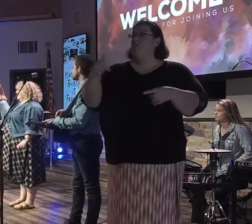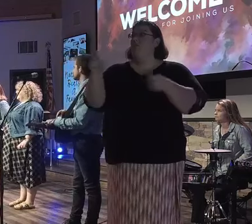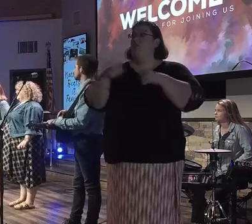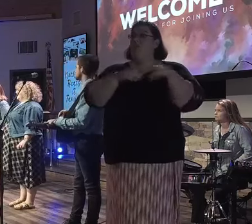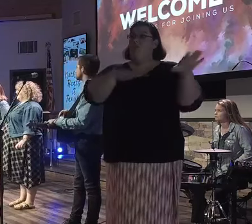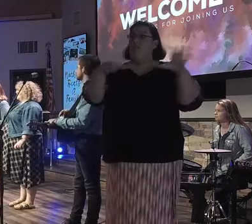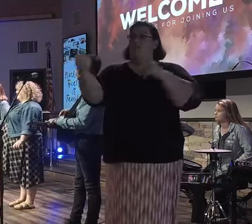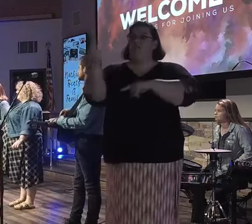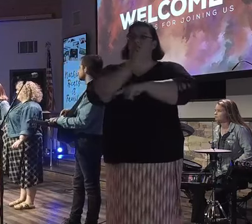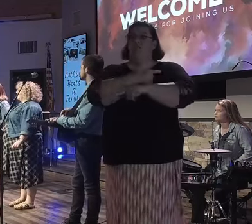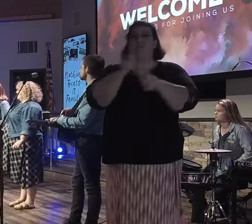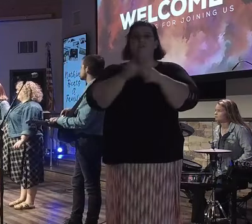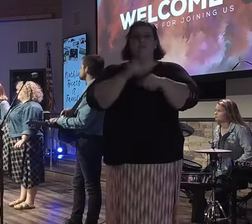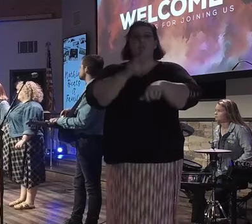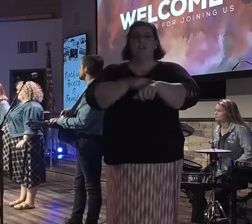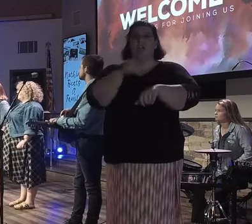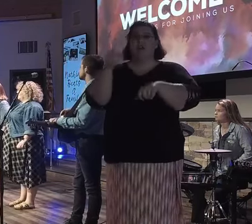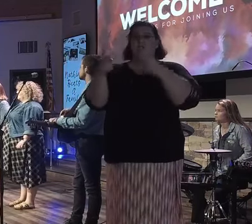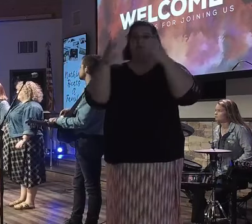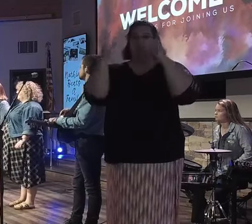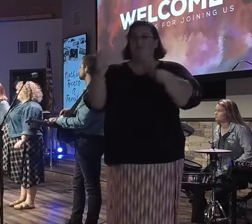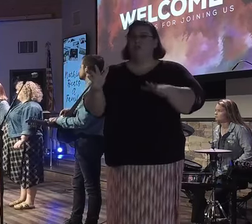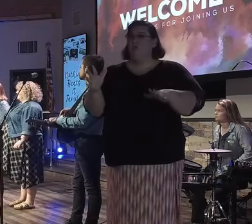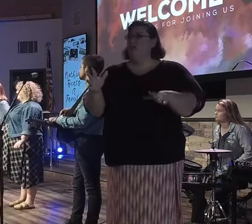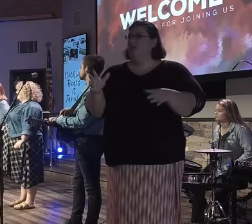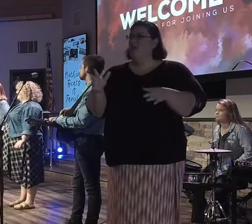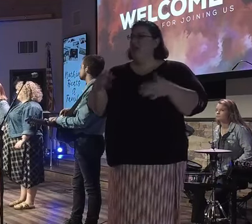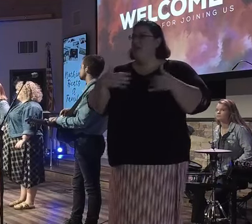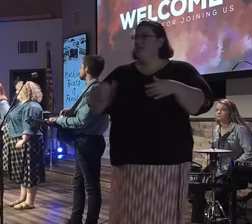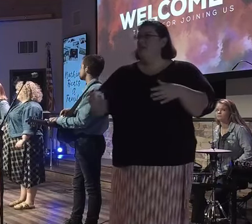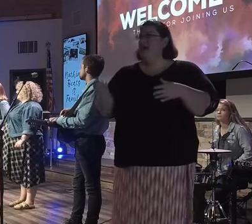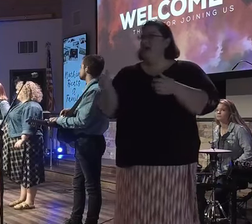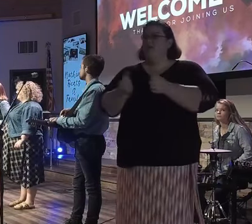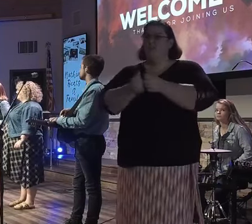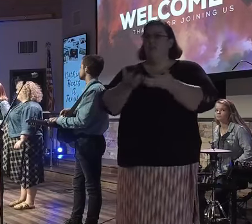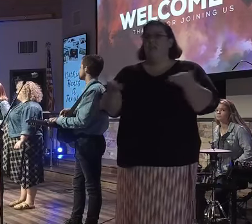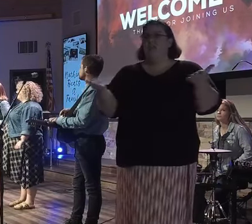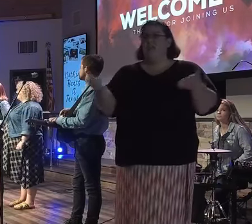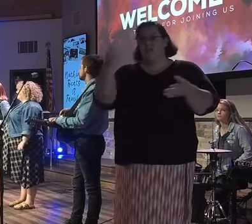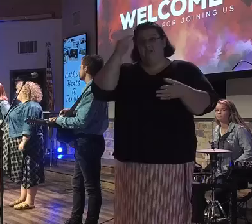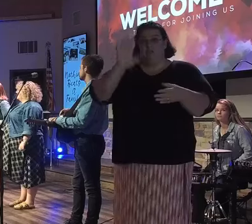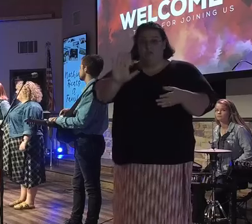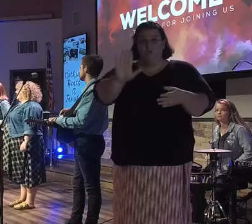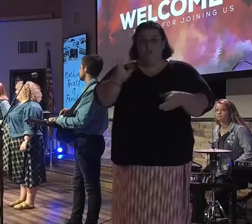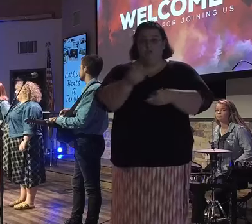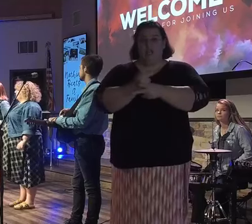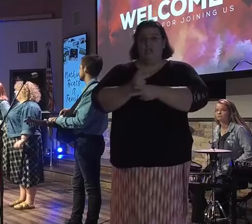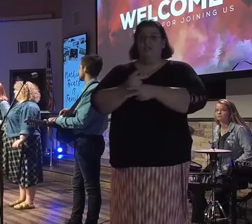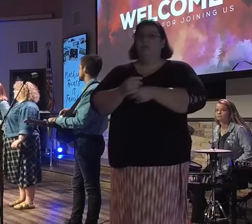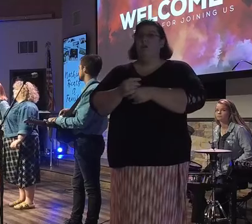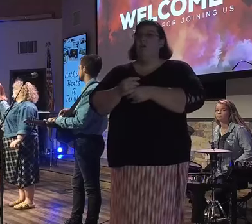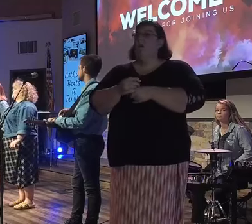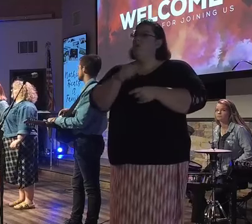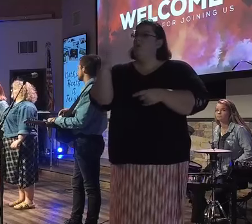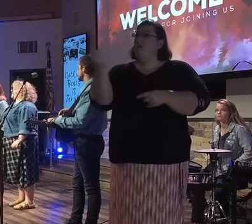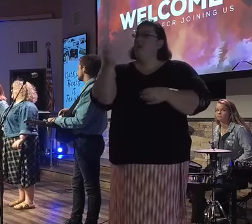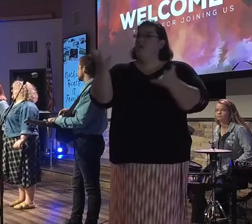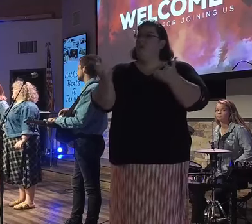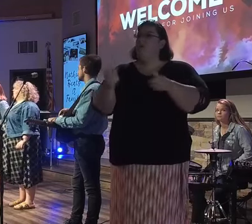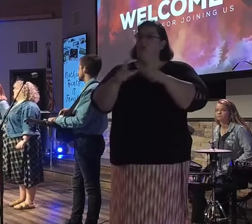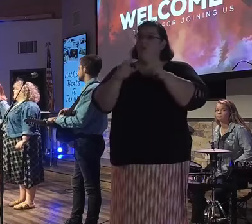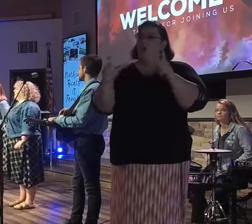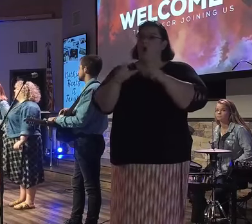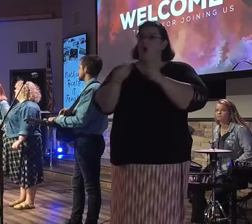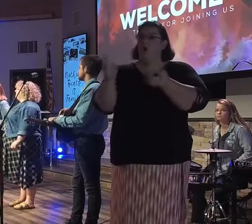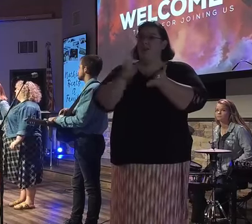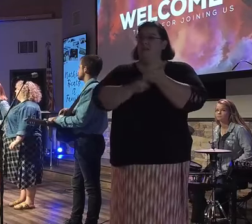first-time visitor. They're just going to give you a little purple bag. It's filled with some goodies there. You can take those home. The only thing we need back from you is a card that you're going to see on the